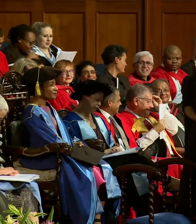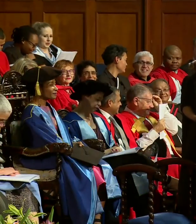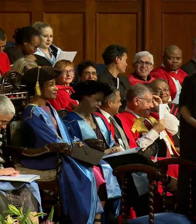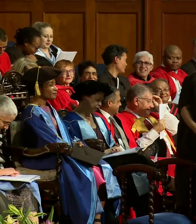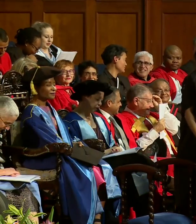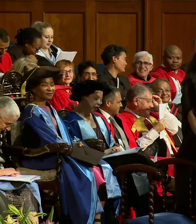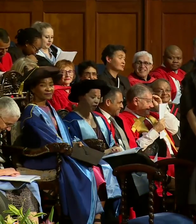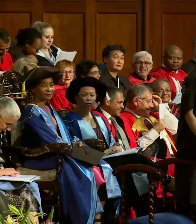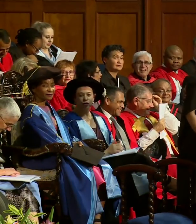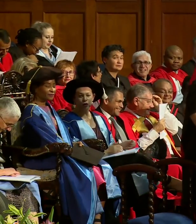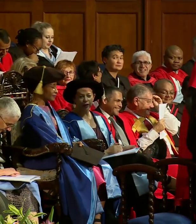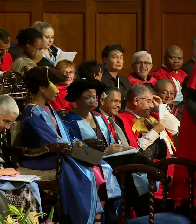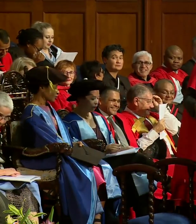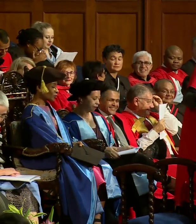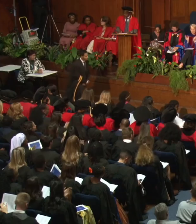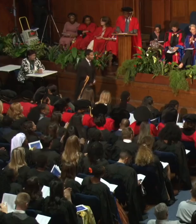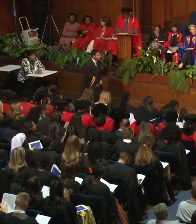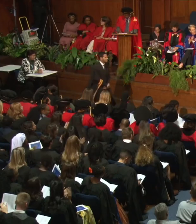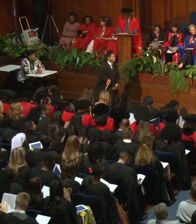Shuaib Deti.